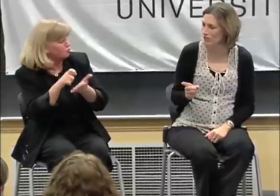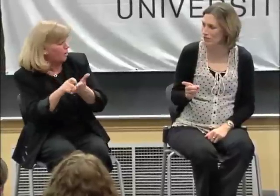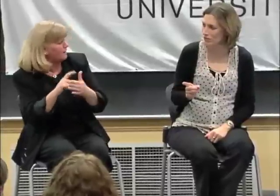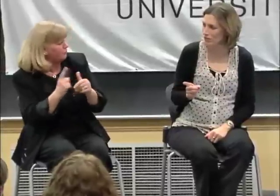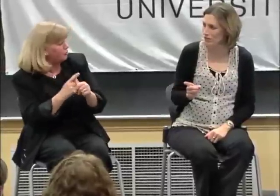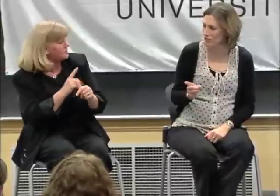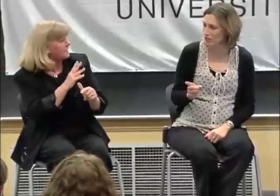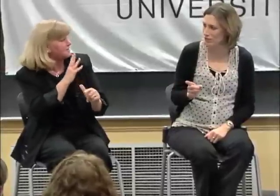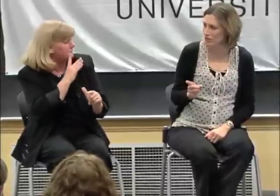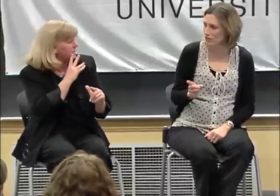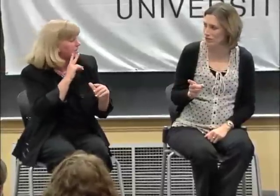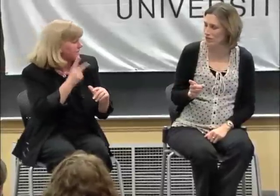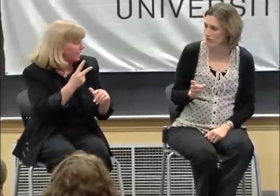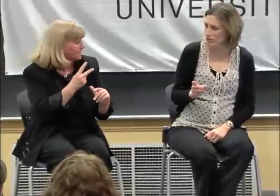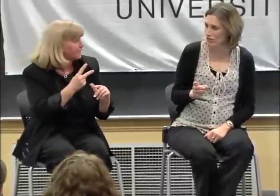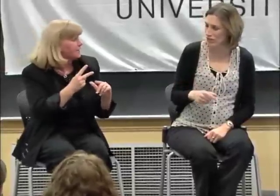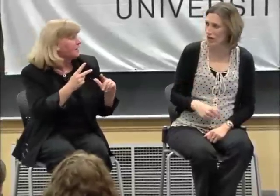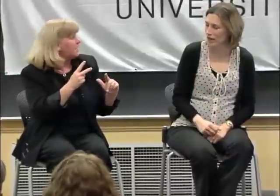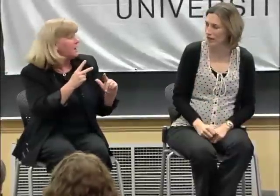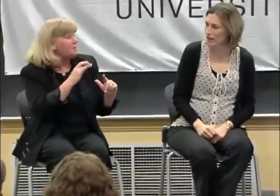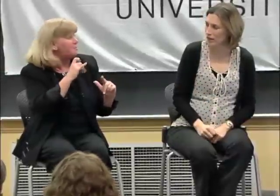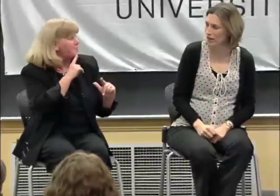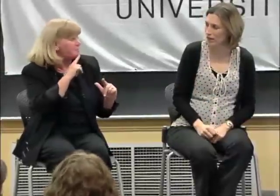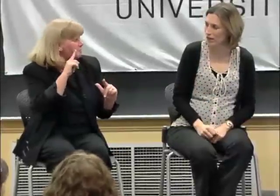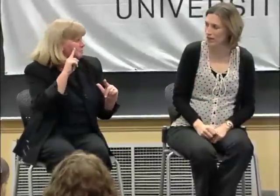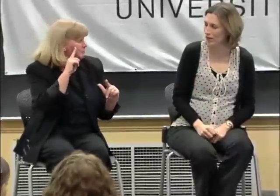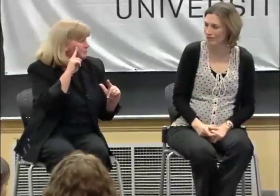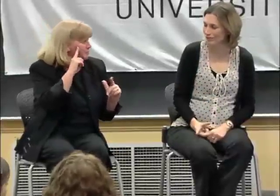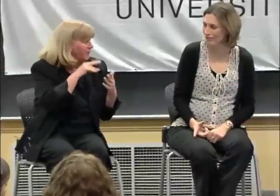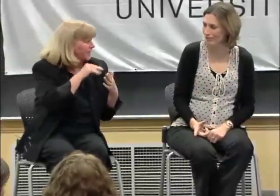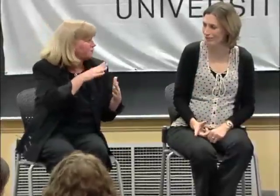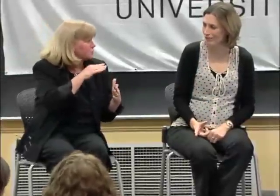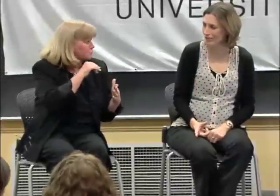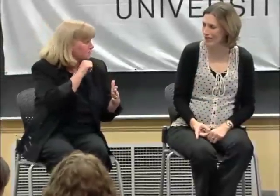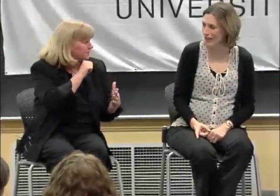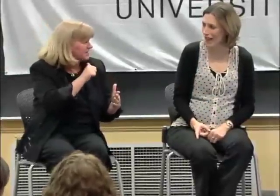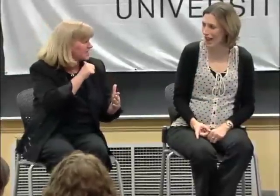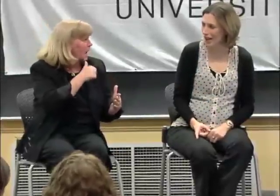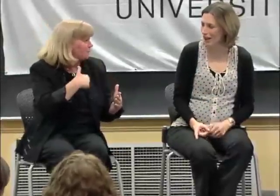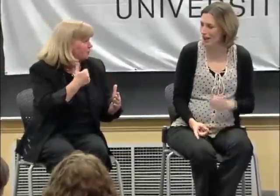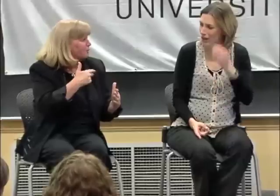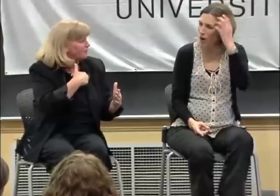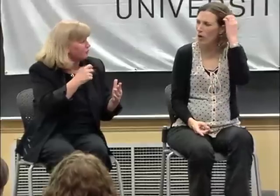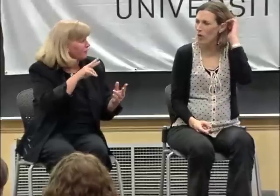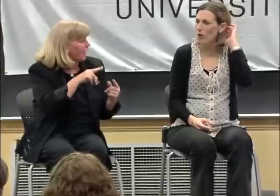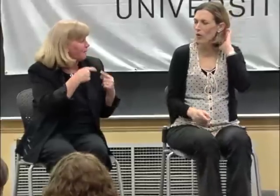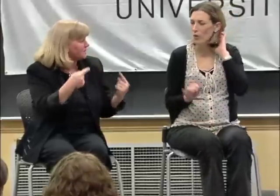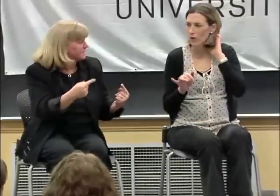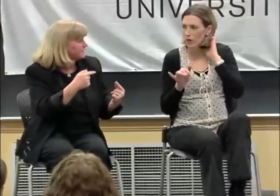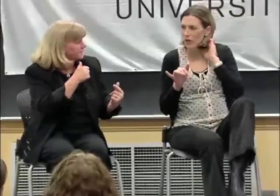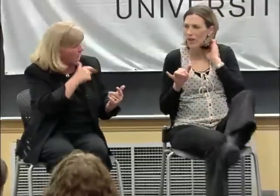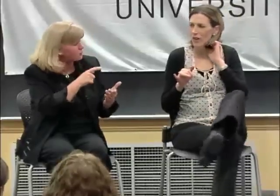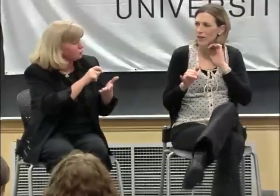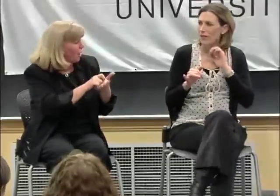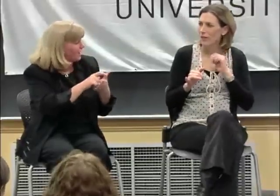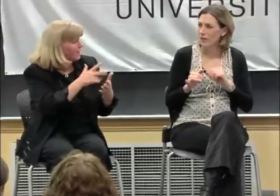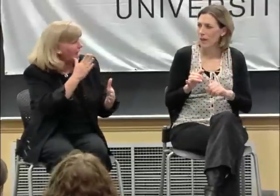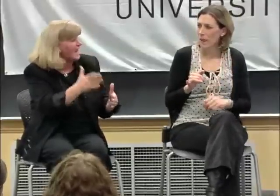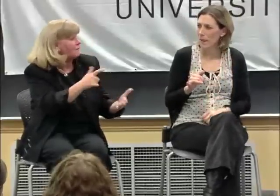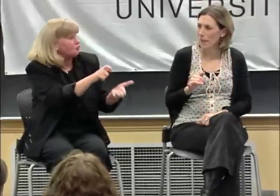write first and speak second. But the deaf student did not preferred the opposite, not to write it, had never